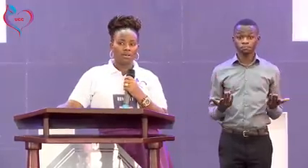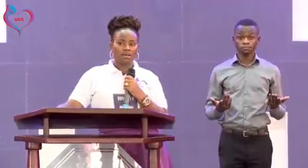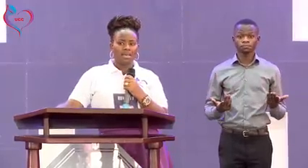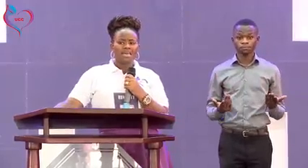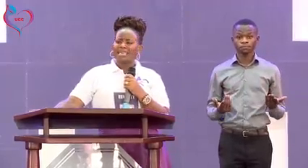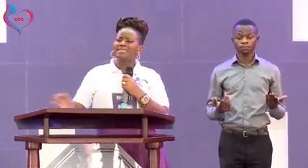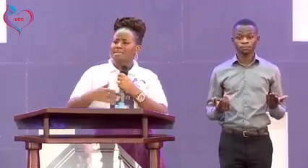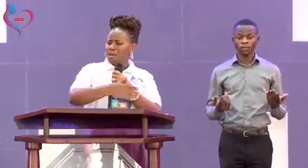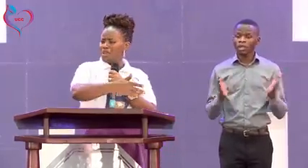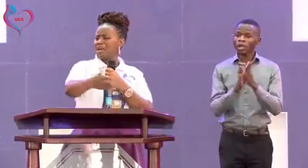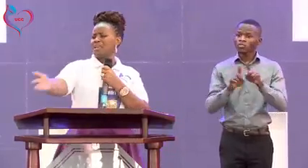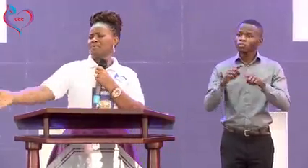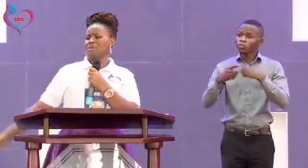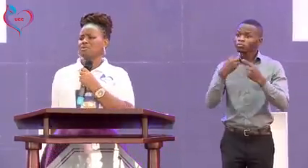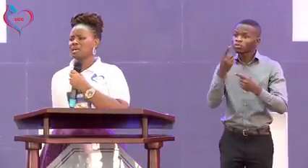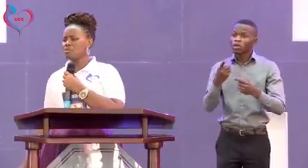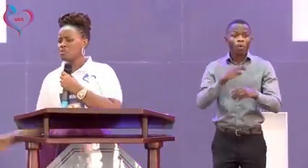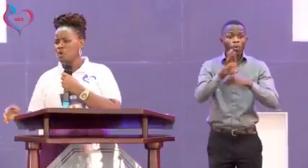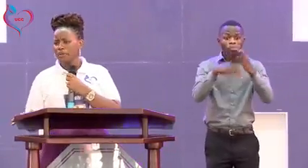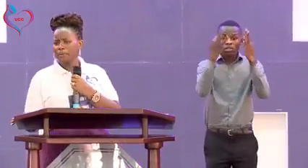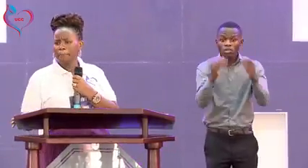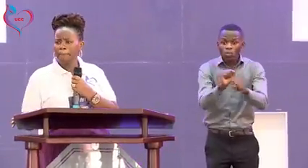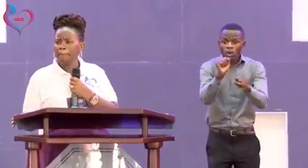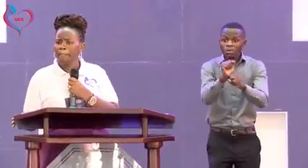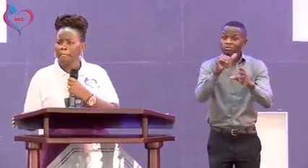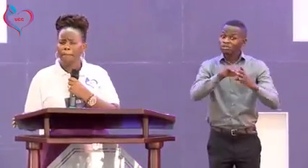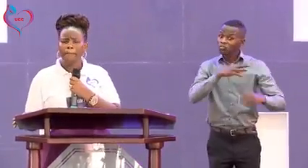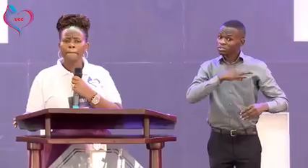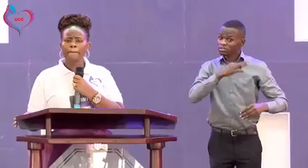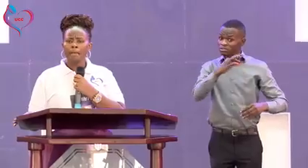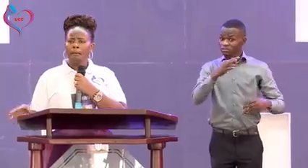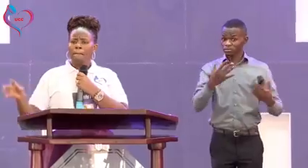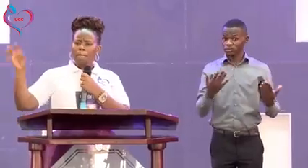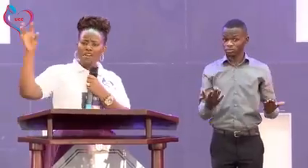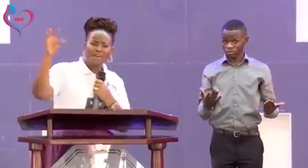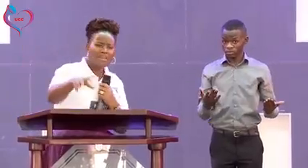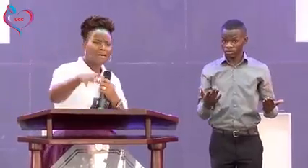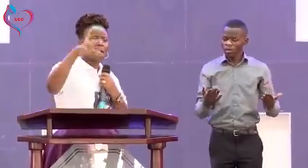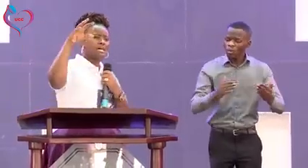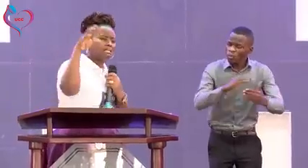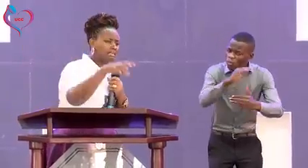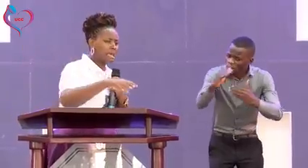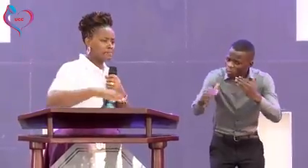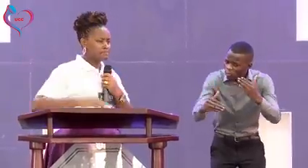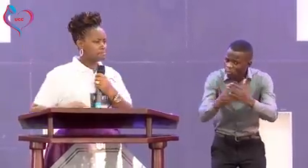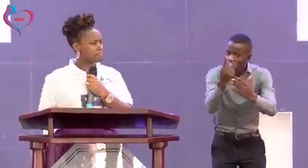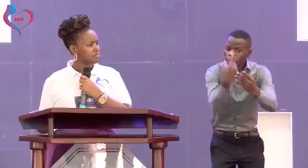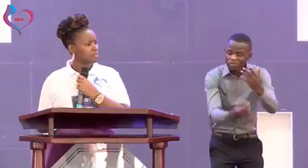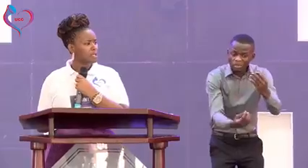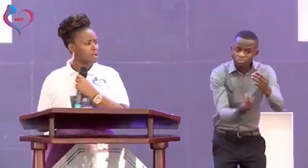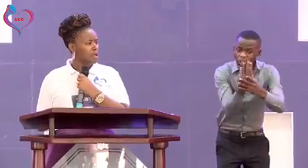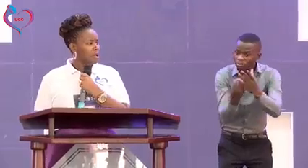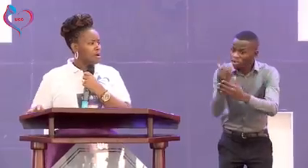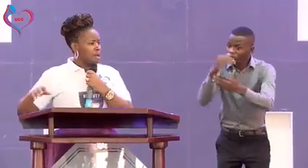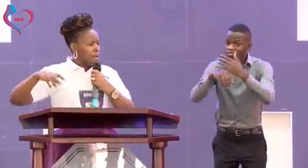sustain himself. He says, "Byona byona byemba kozemu mu moyo." All the things I've done for you spiritually. Byona byona byemba sizemu. All the